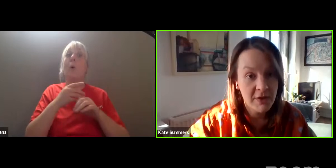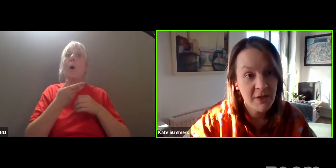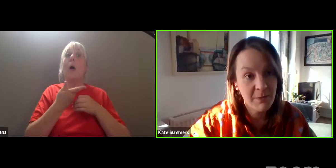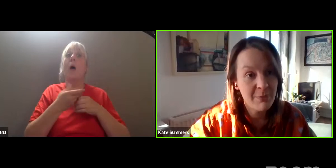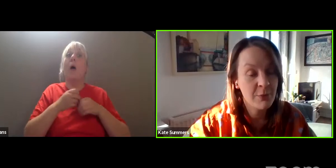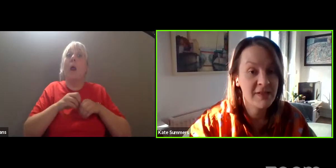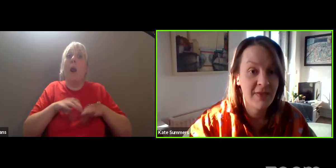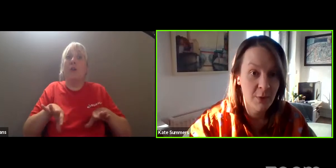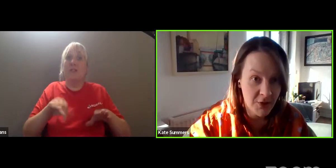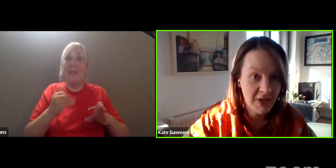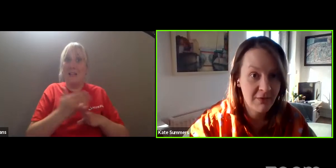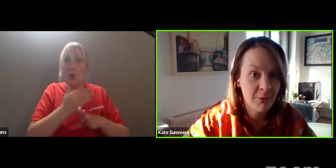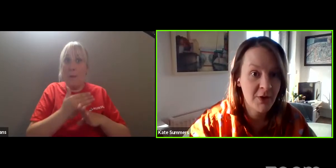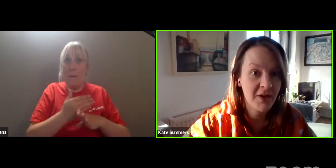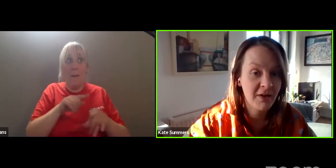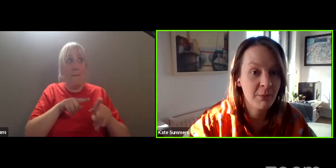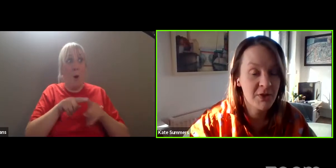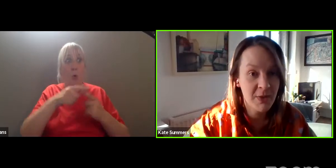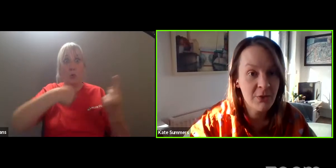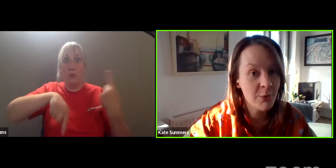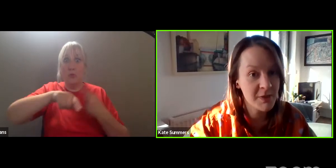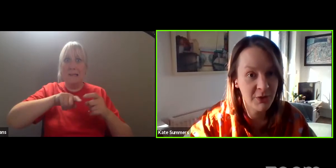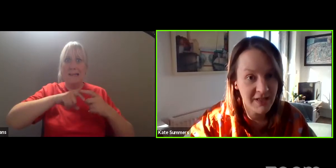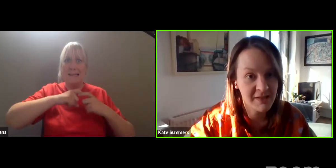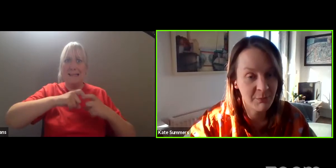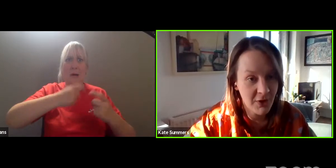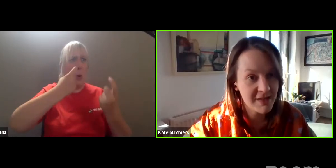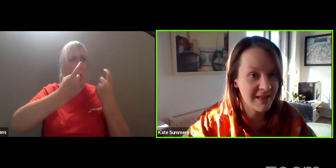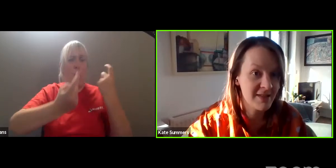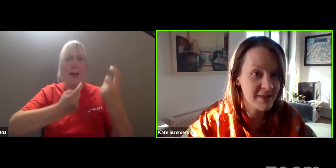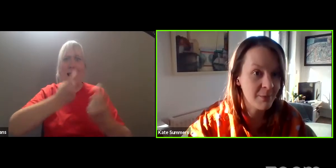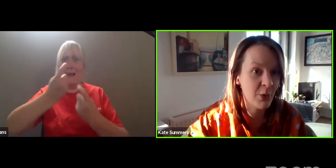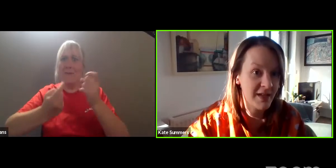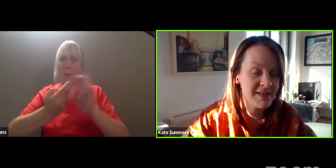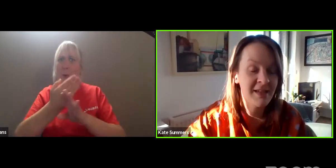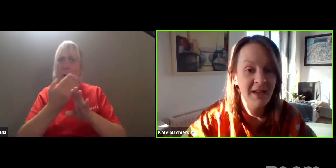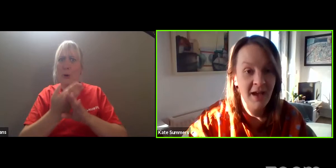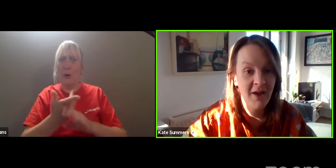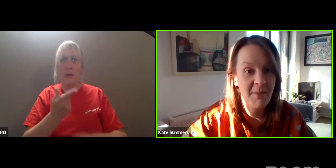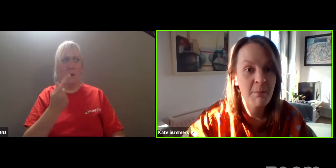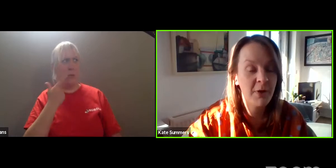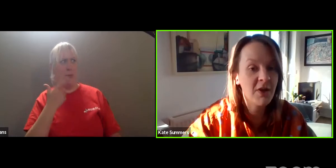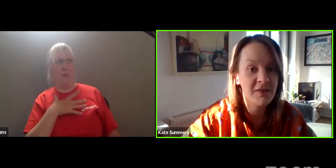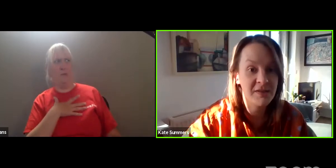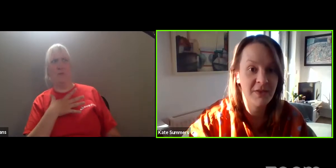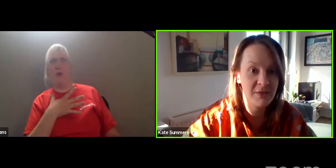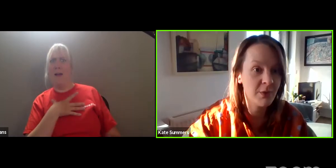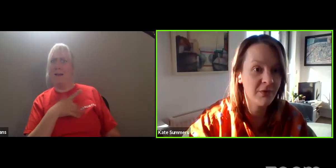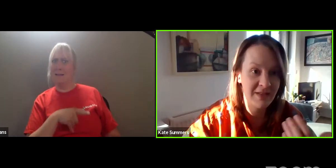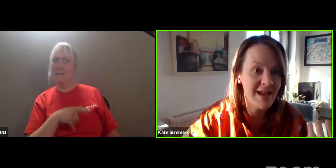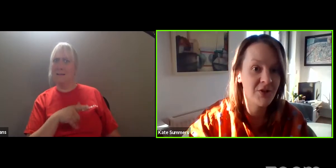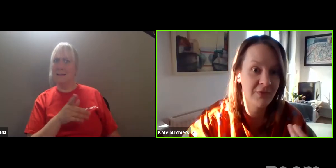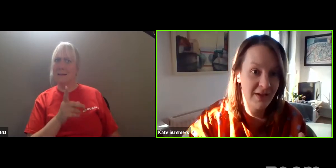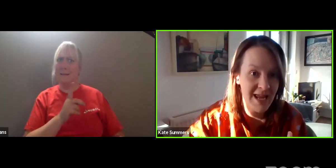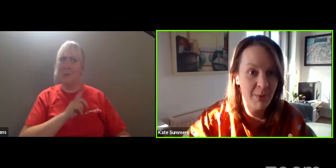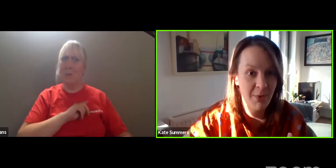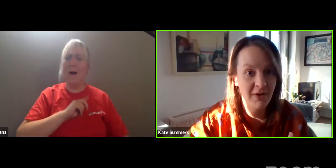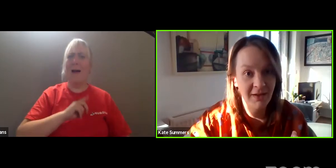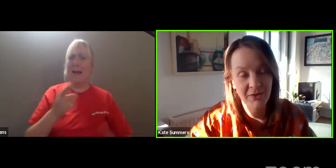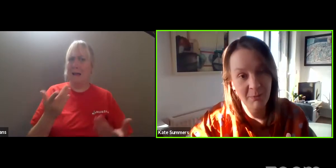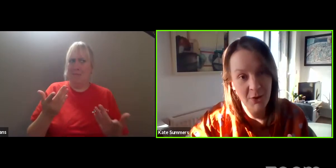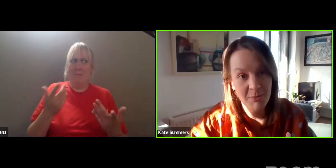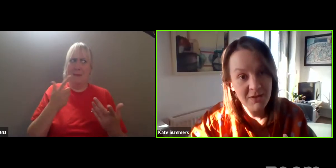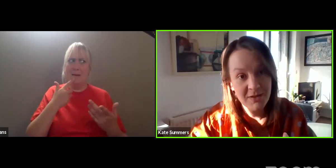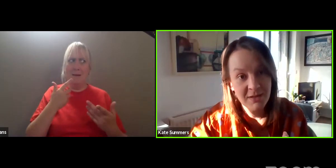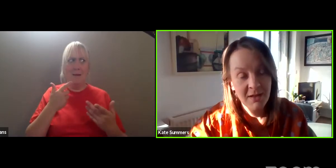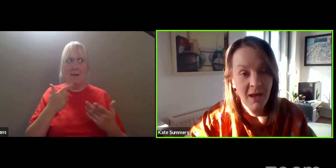the majority of people said they were looking for work, which we thought was pretty surprising in some ways, because of the sort of nature of the labour